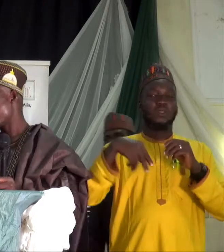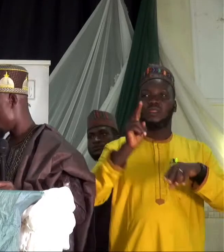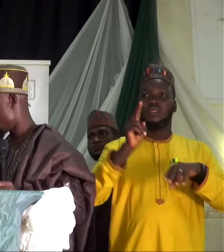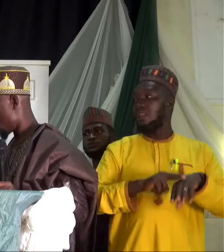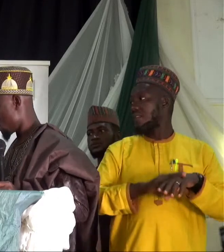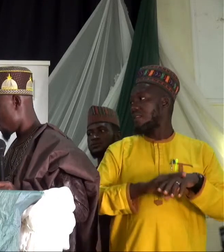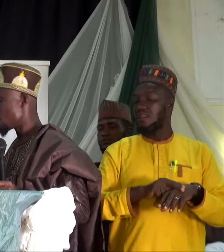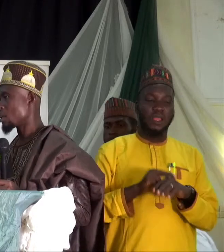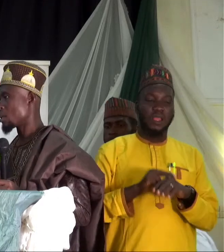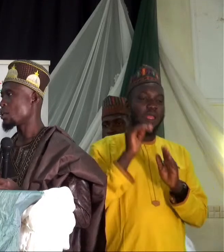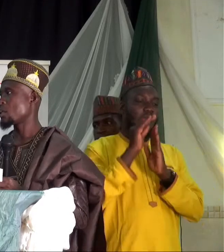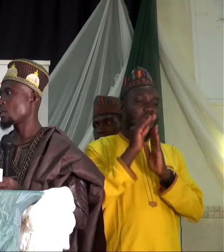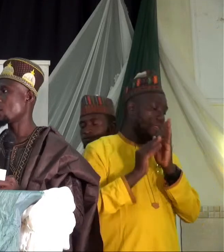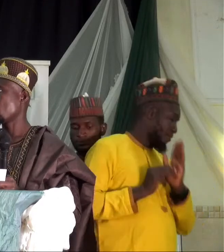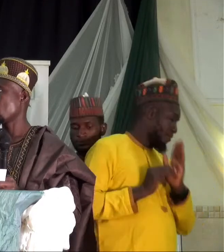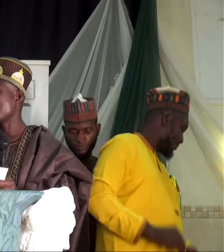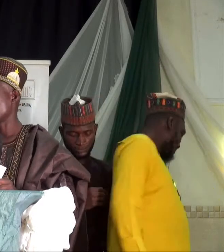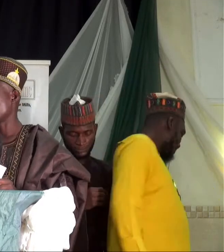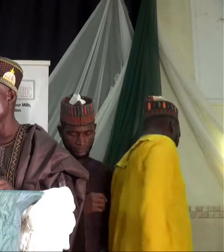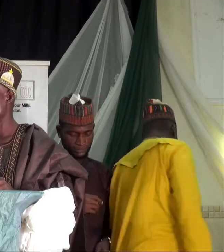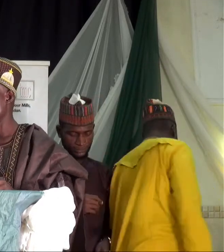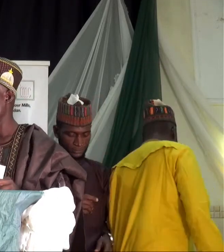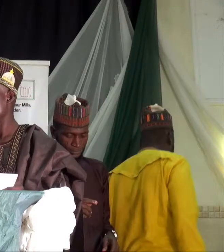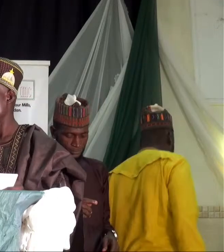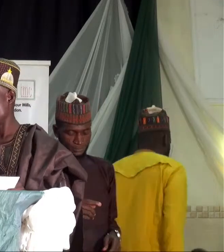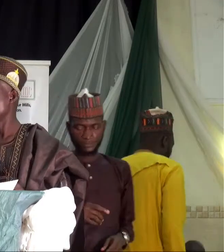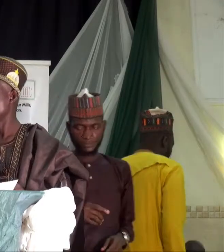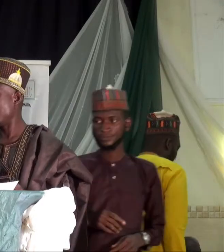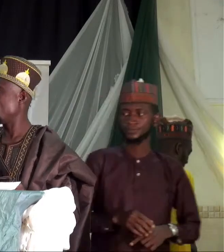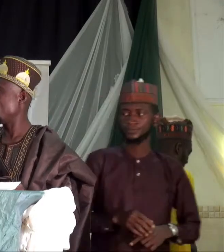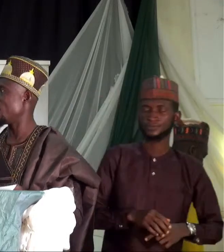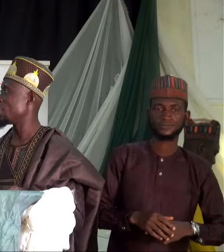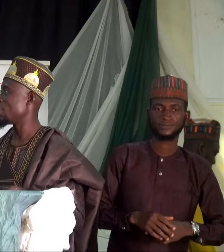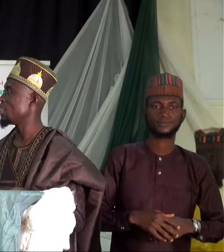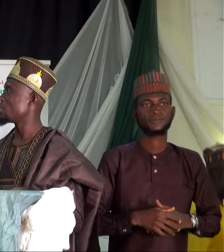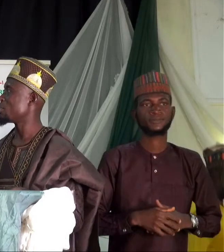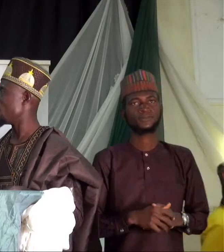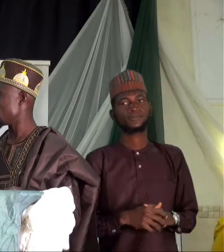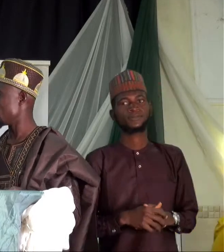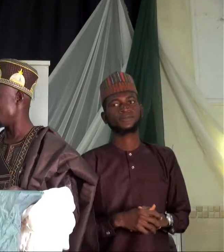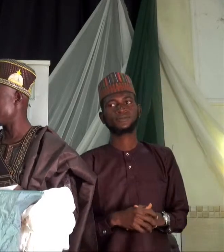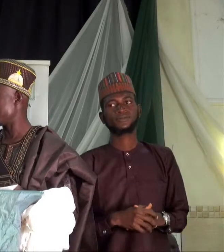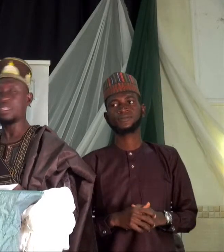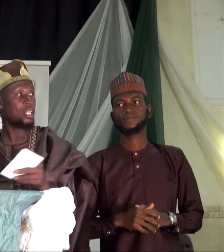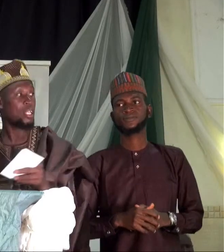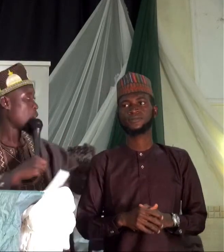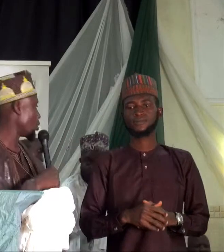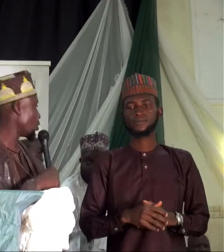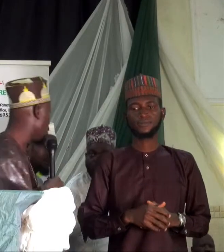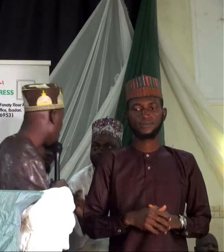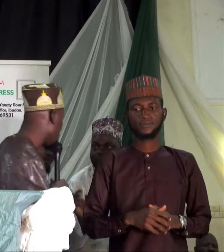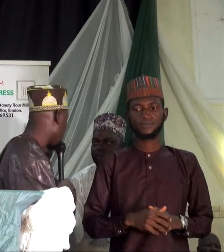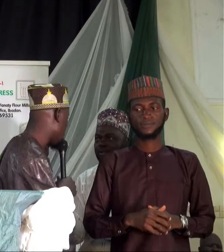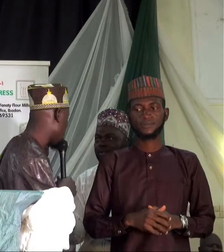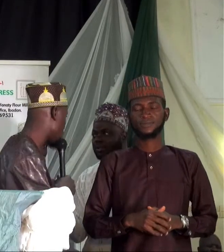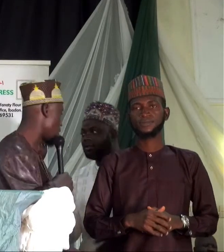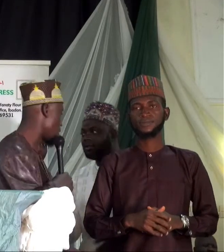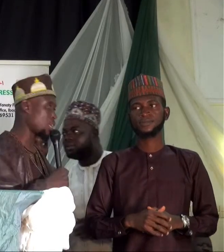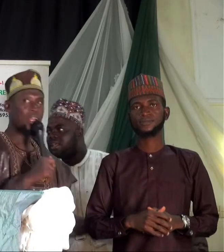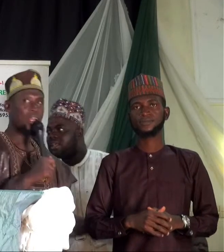anthem. Also engineer, ọ̀dọ̀. Dádúró